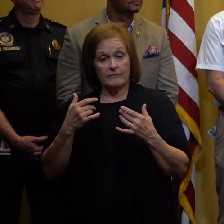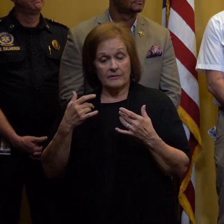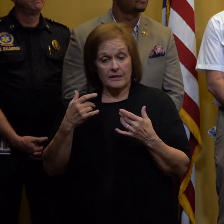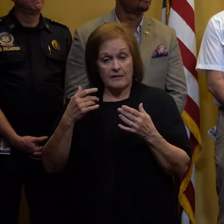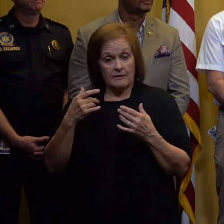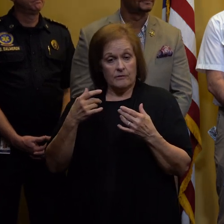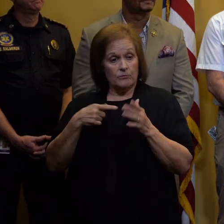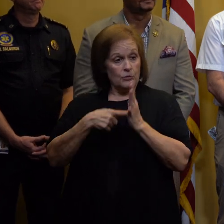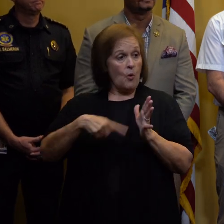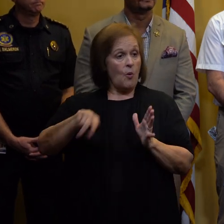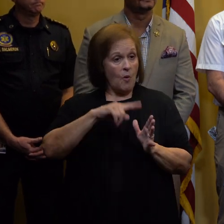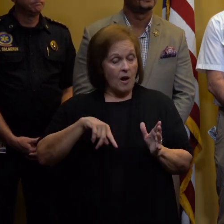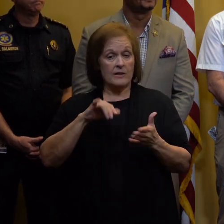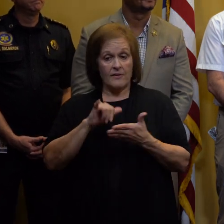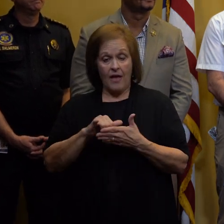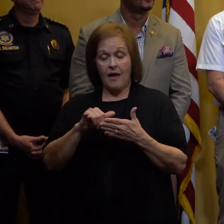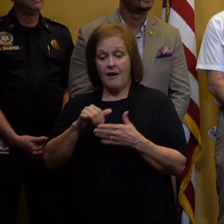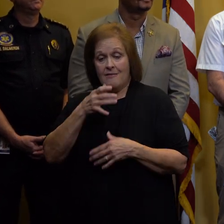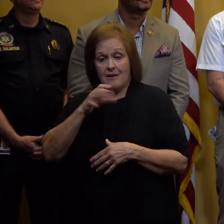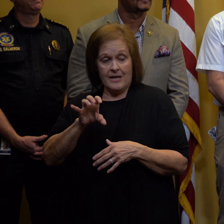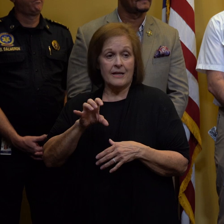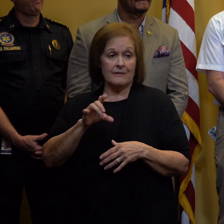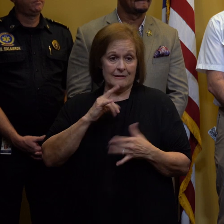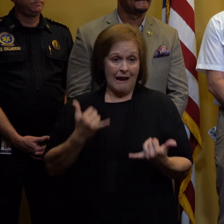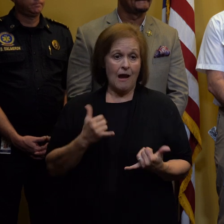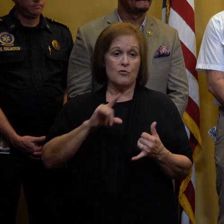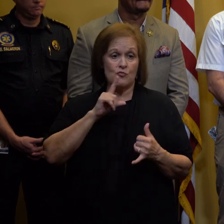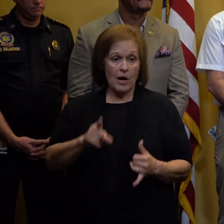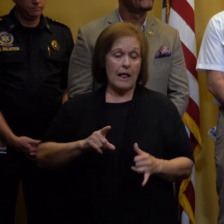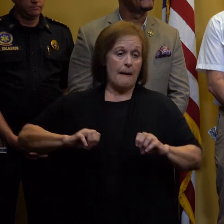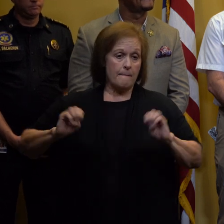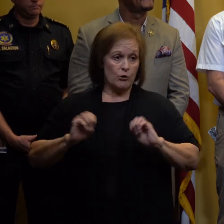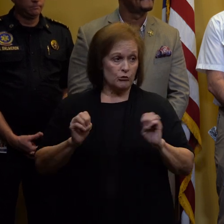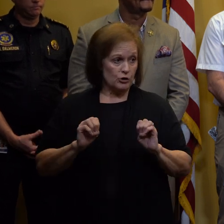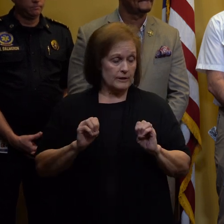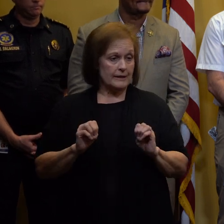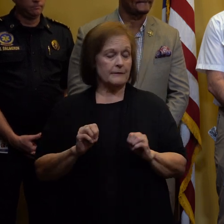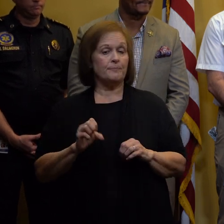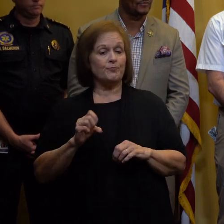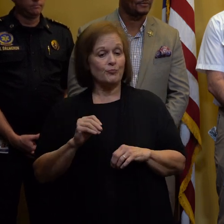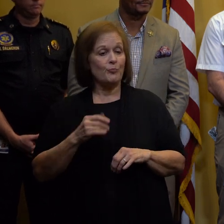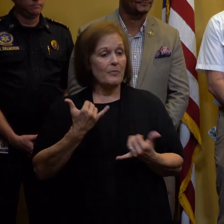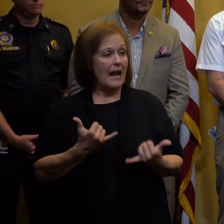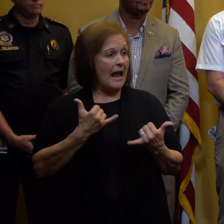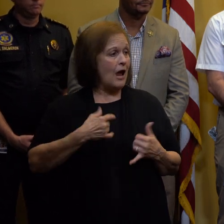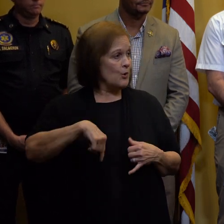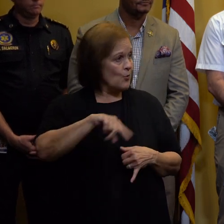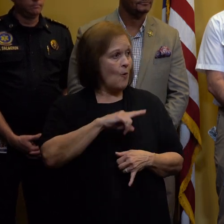heat is an emergency. All the other leaders and departments in this room, you're laying bricks for that new